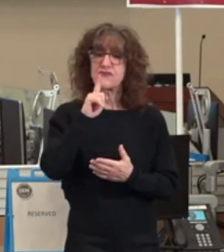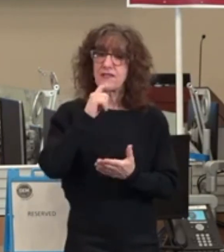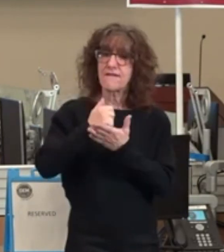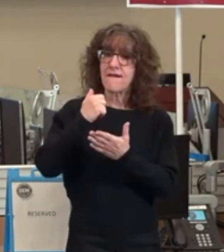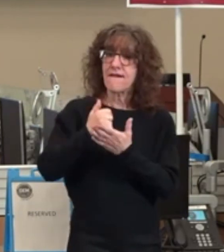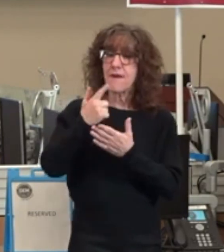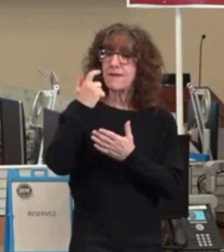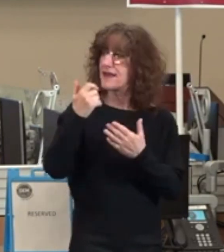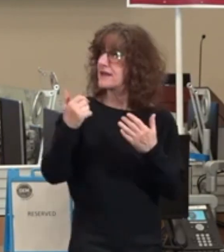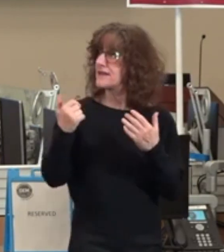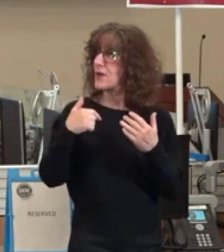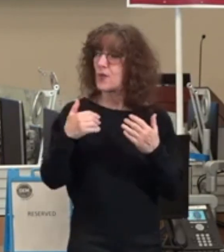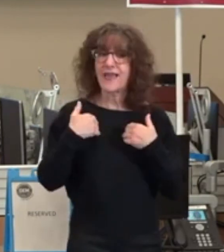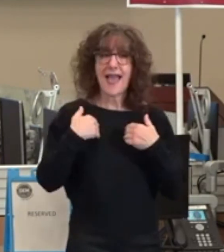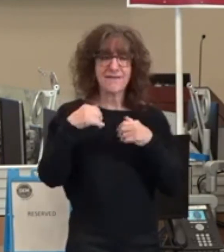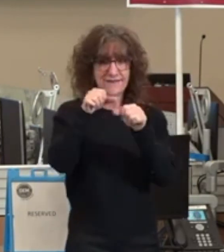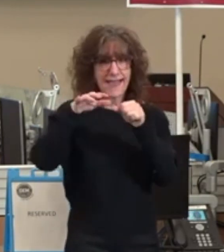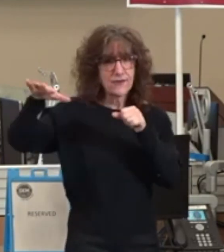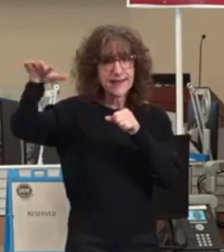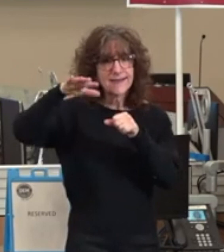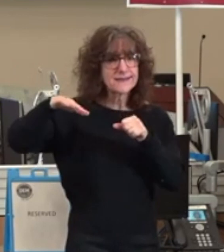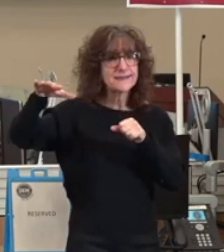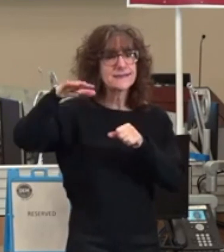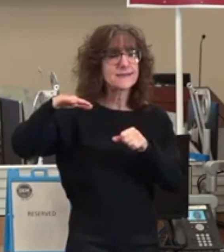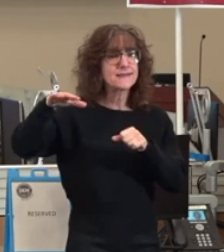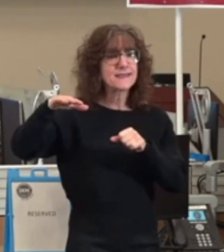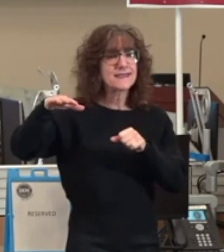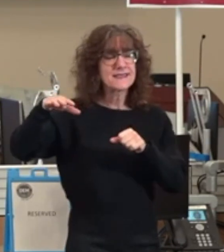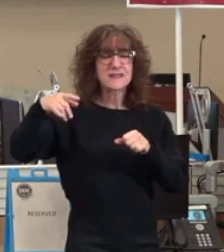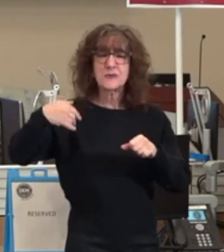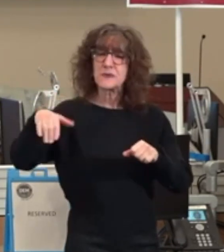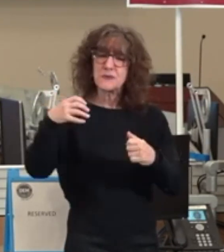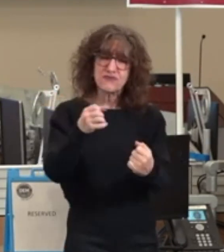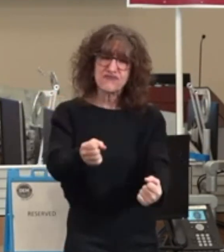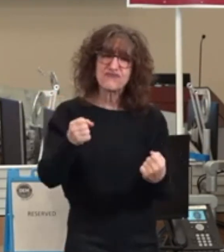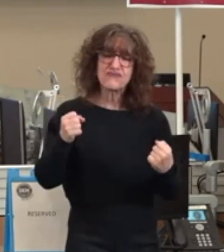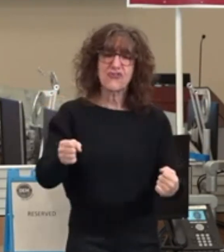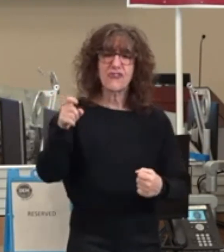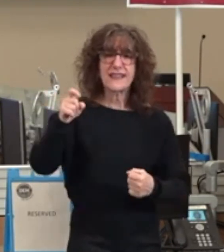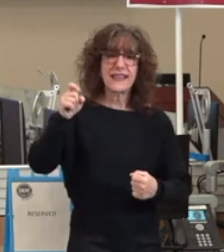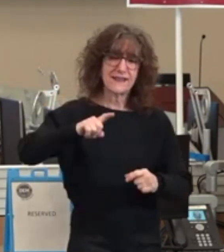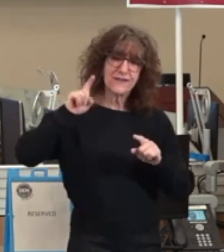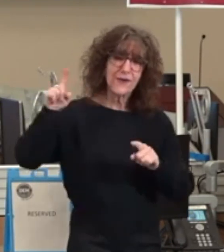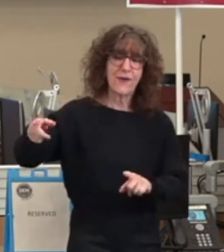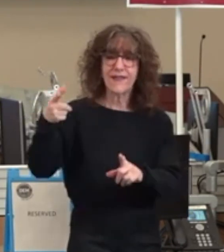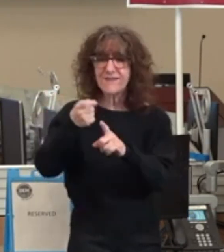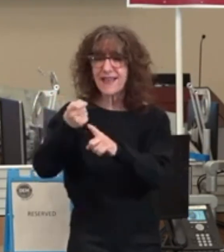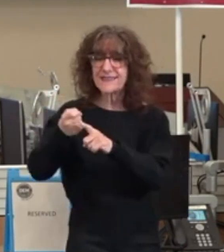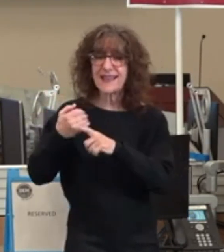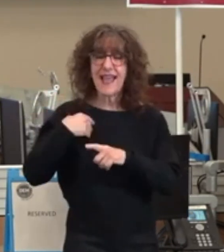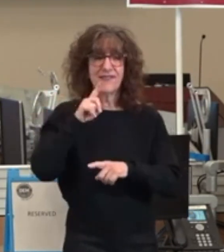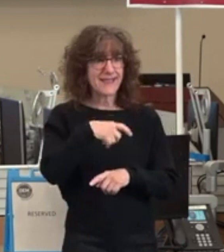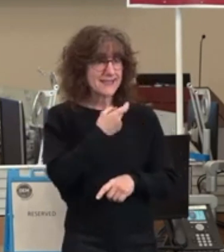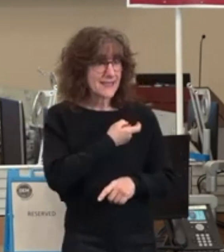us because we have zip codes that are in really dire need of us getting in there and getting the vaccine. Many of our